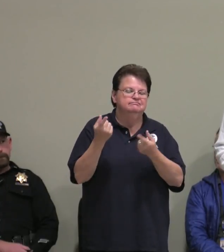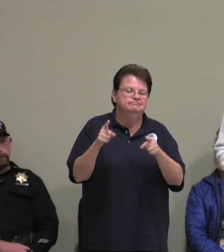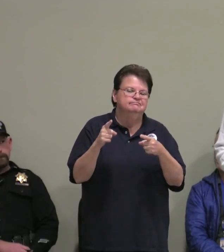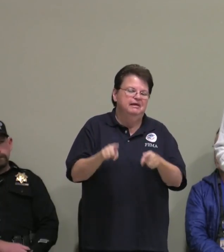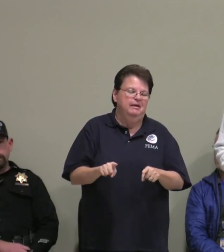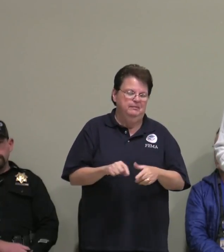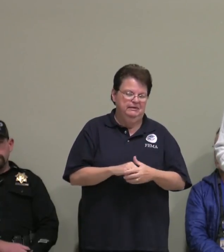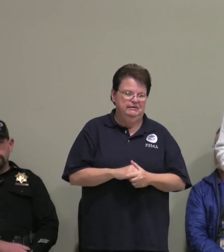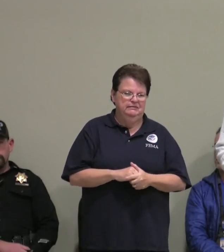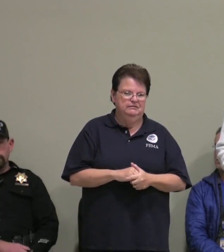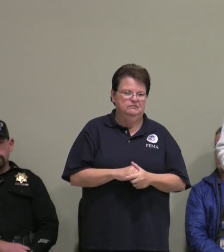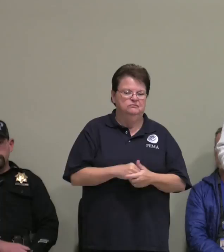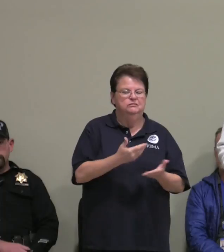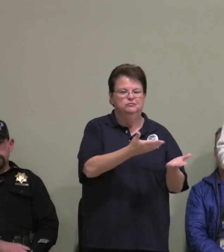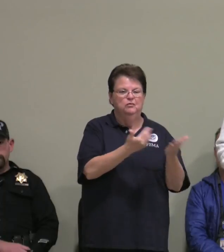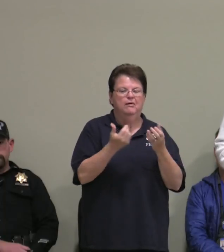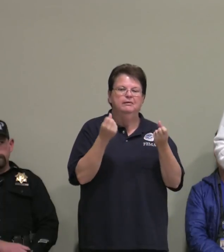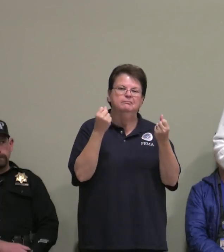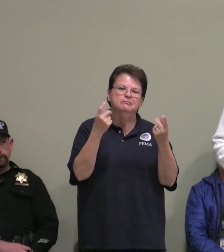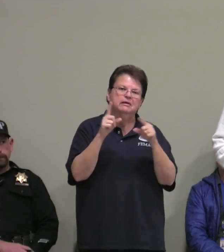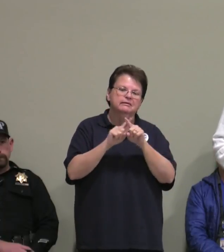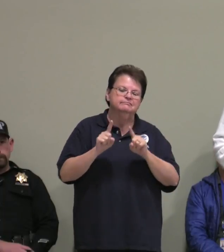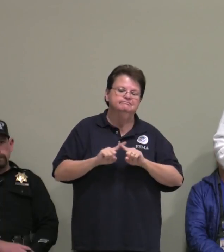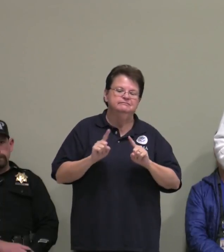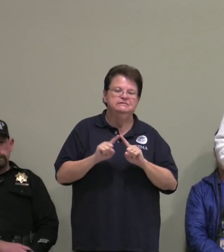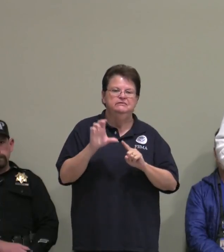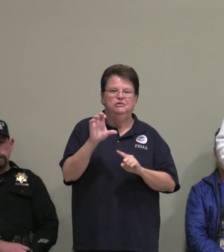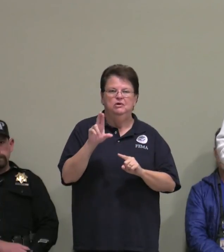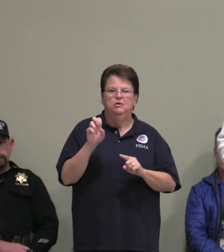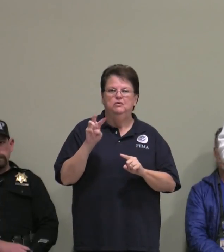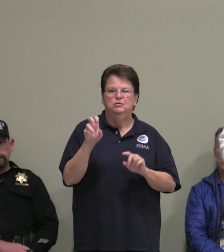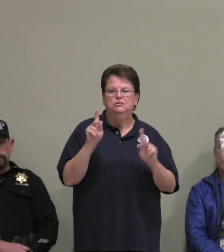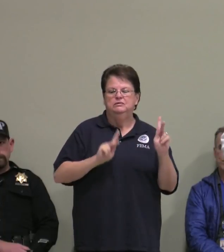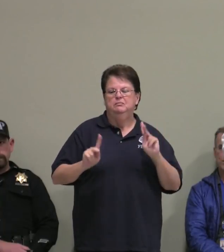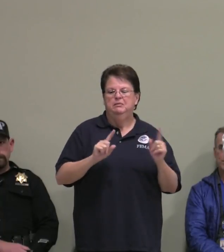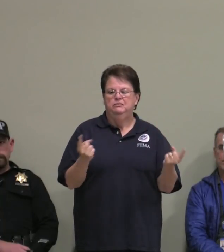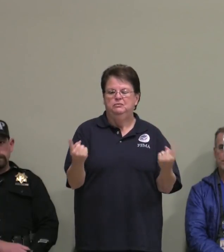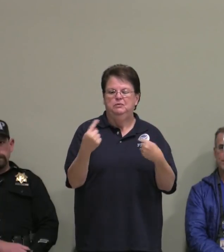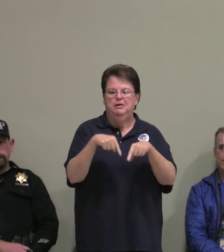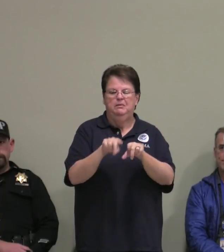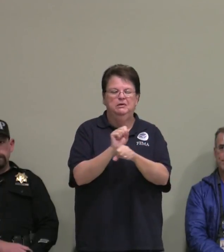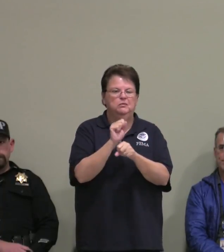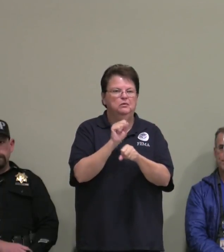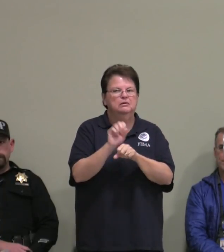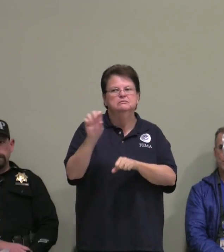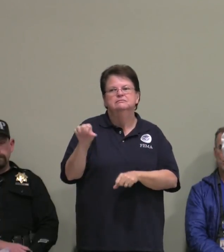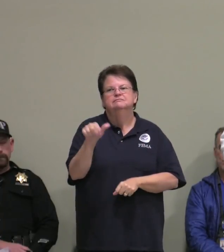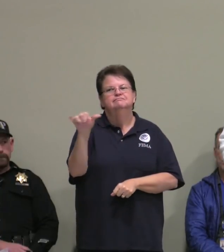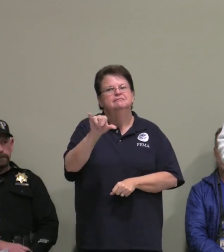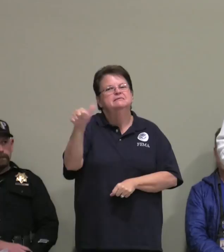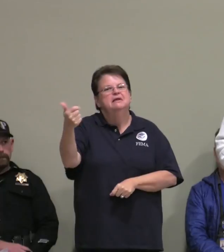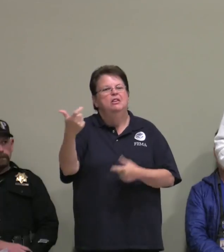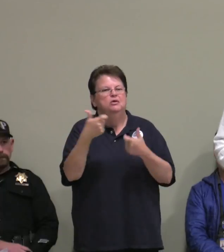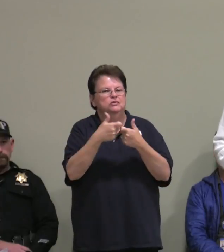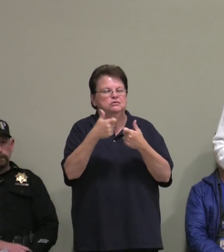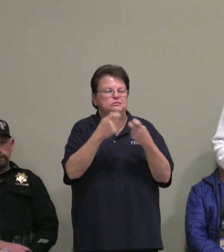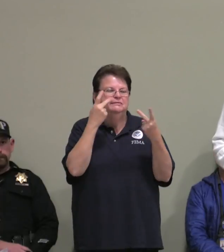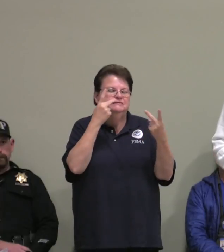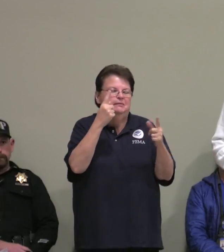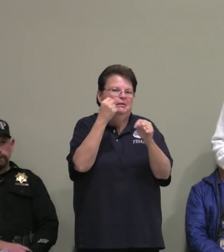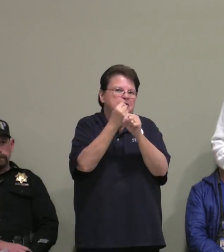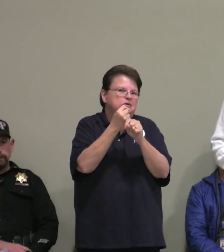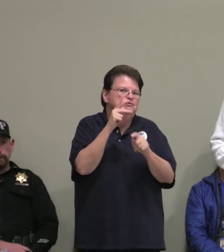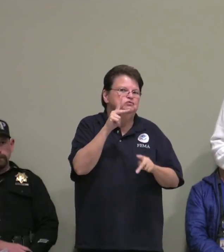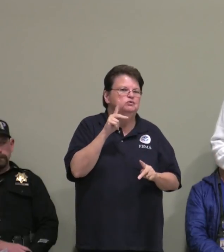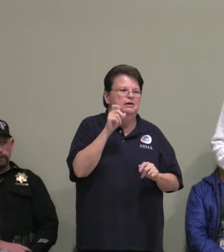Northern California. And like other utilities, if you're up in the area, you'll see many trucks,